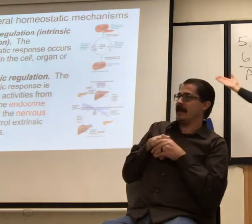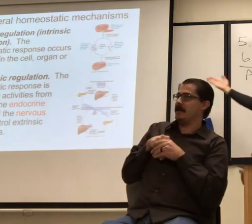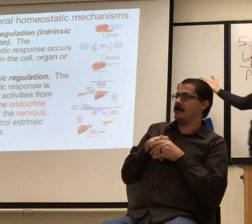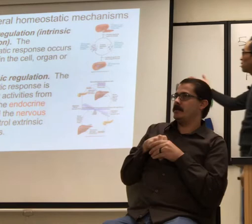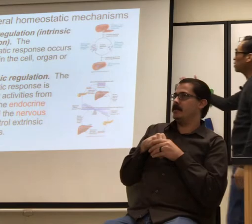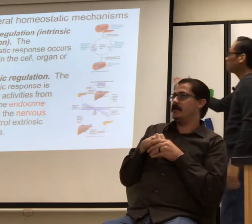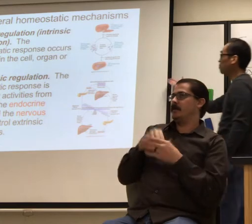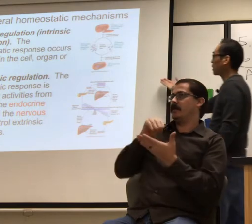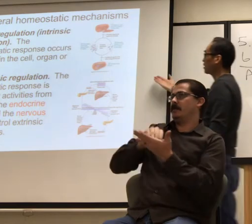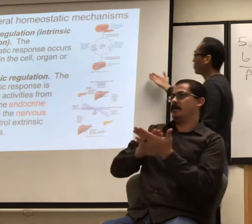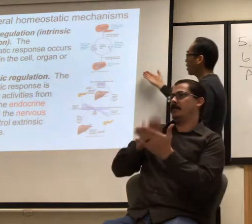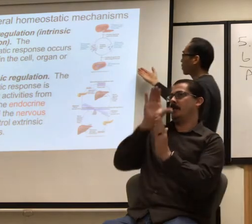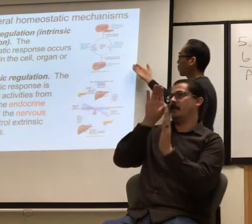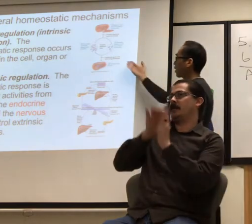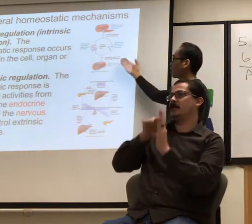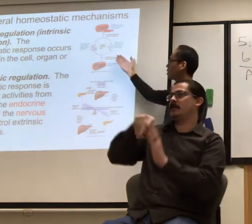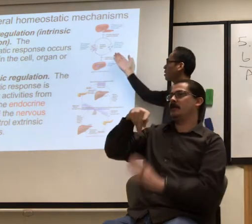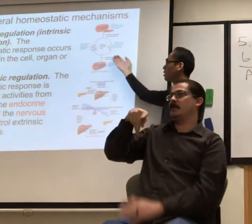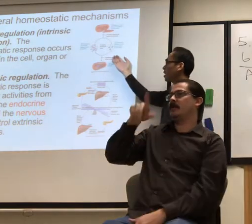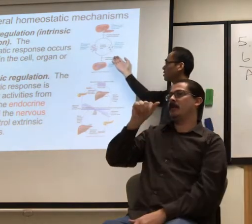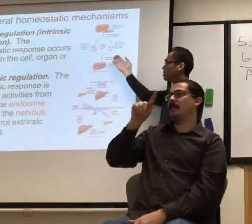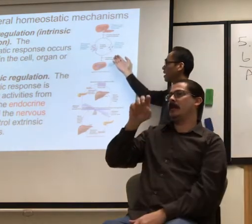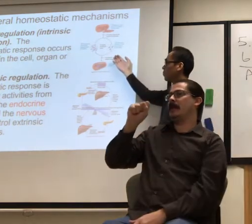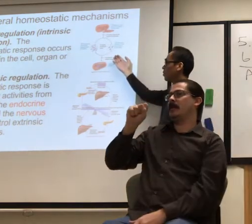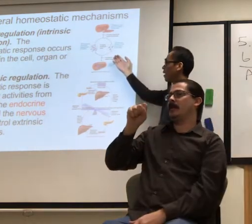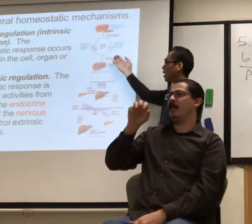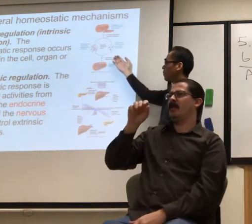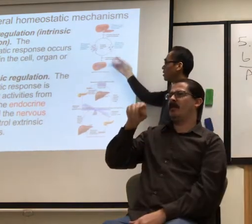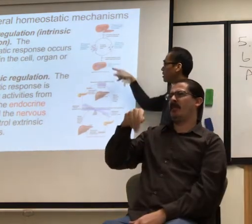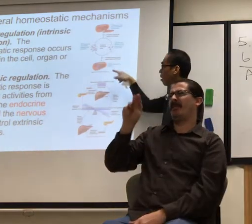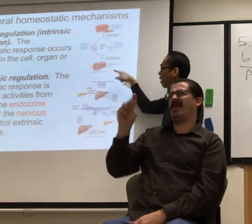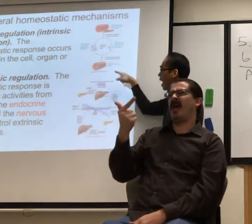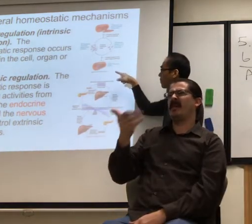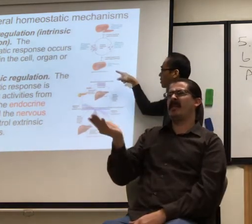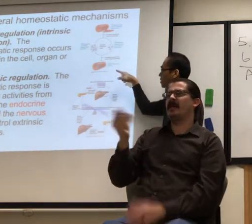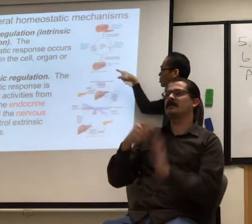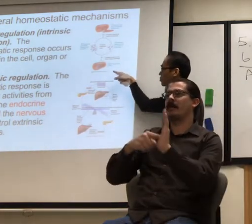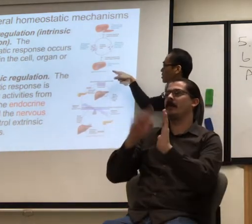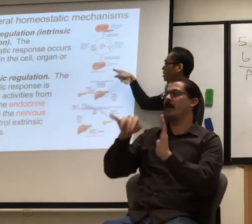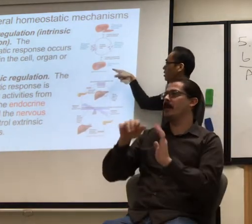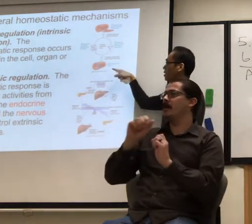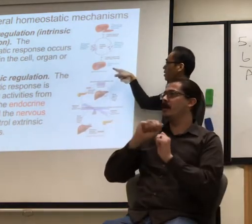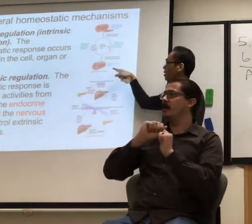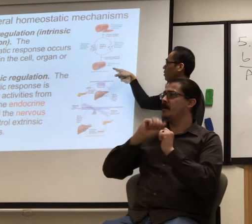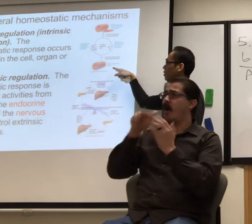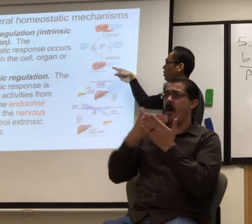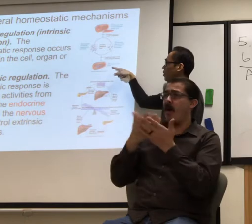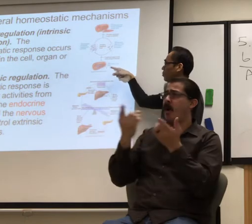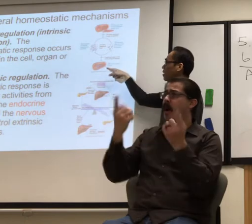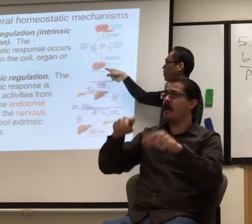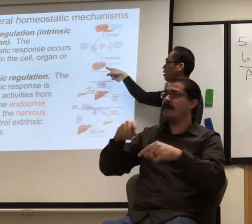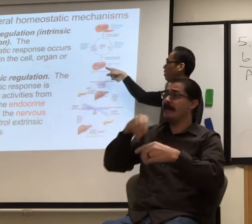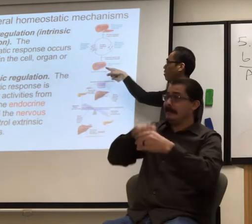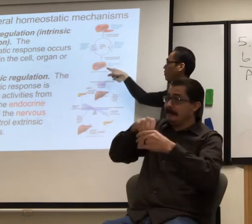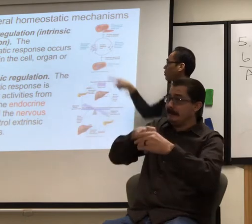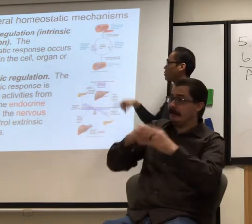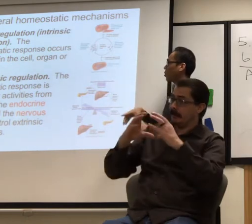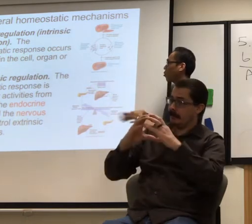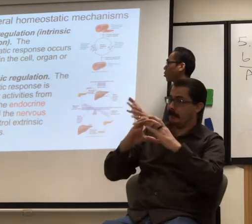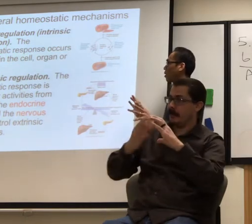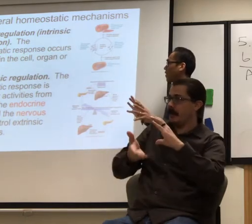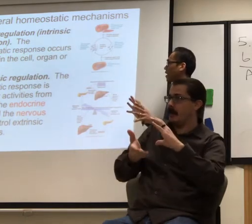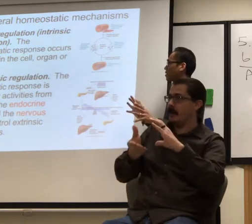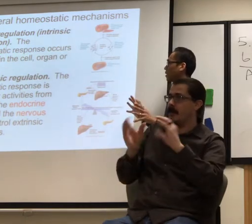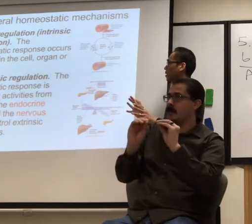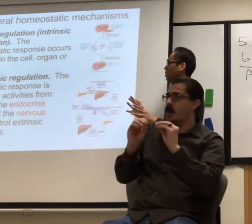this platelet plug thing as an example of that, because it all happened intrinsically right there. There was